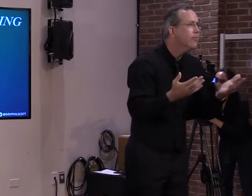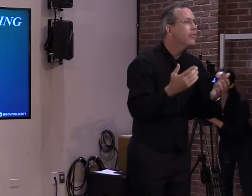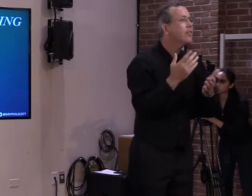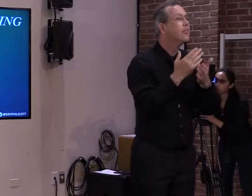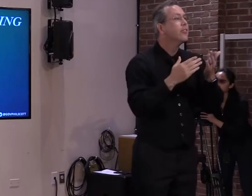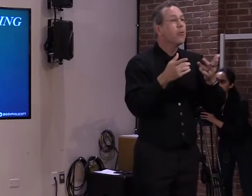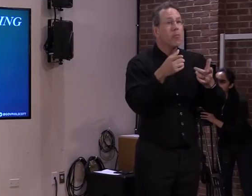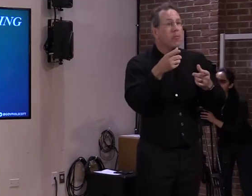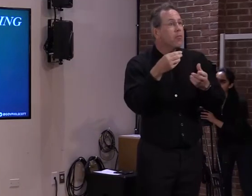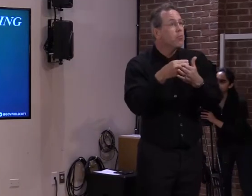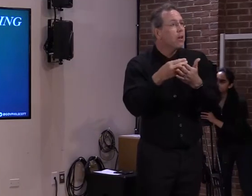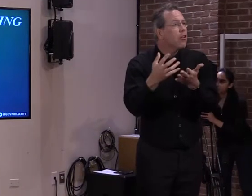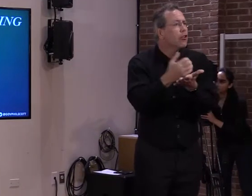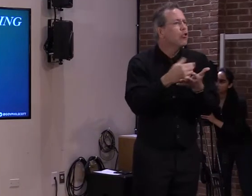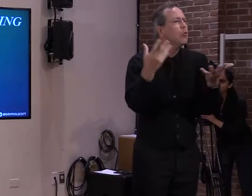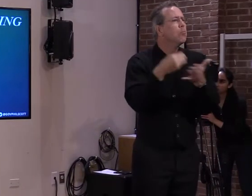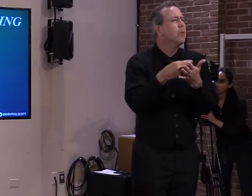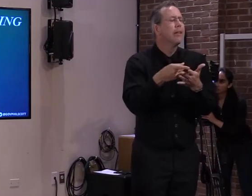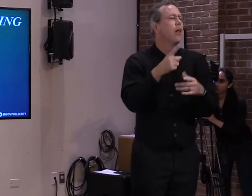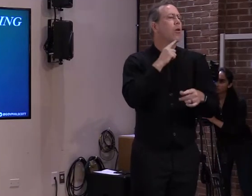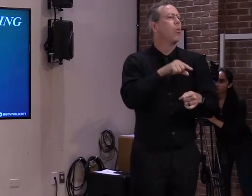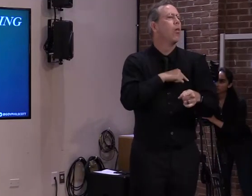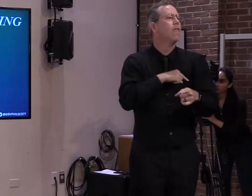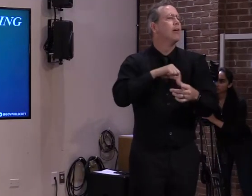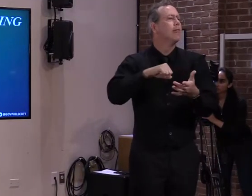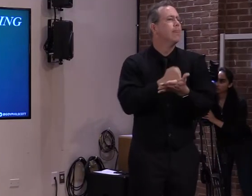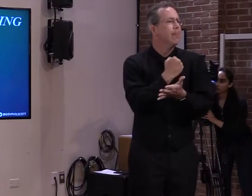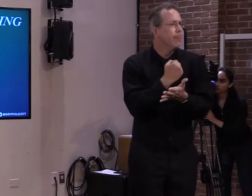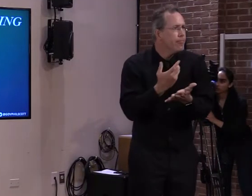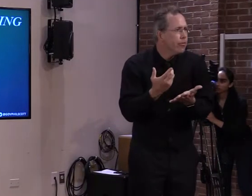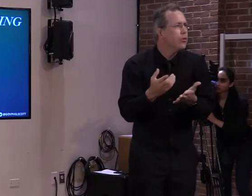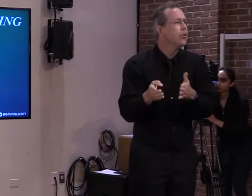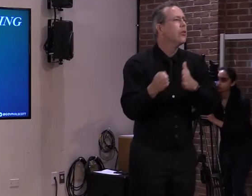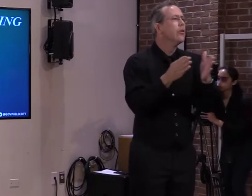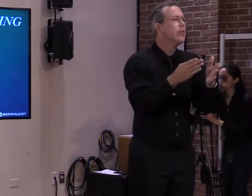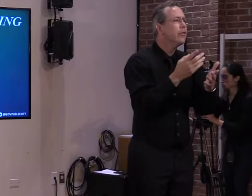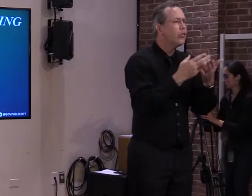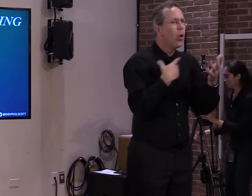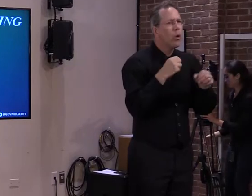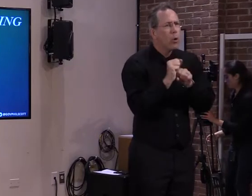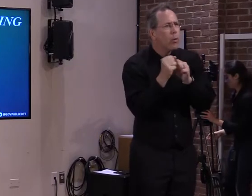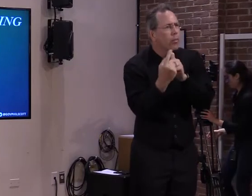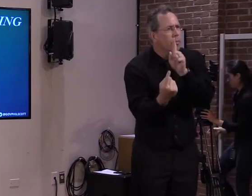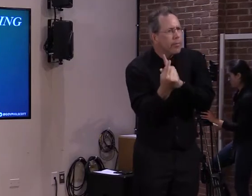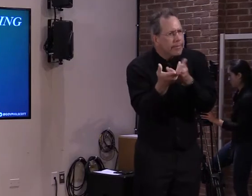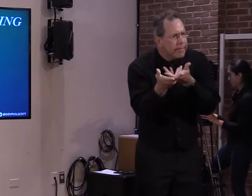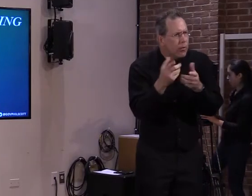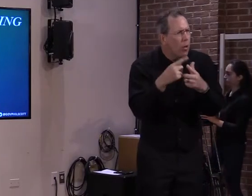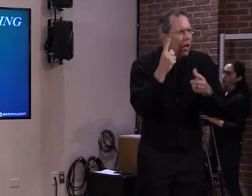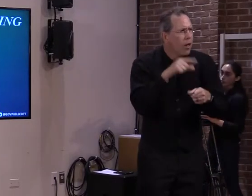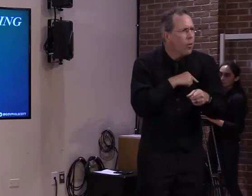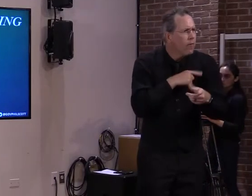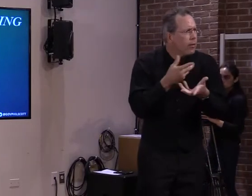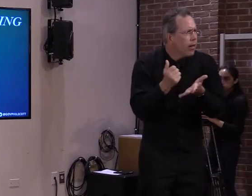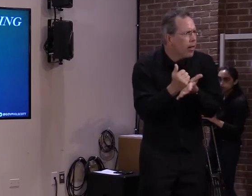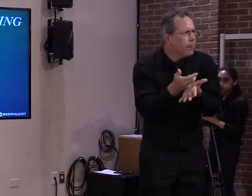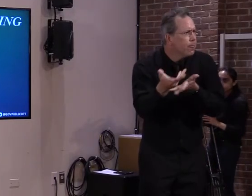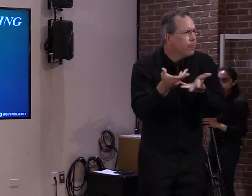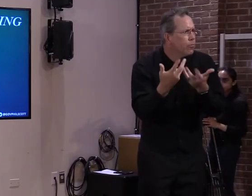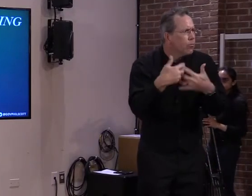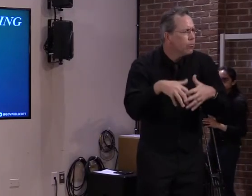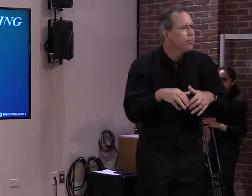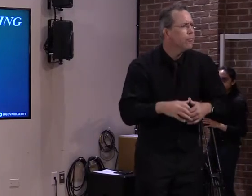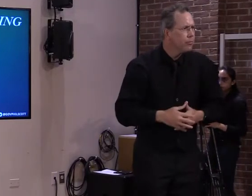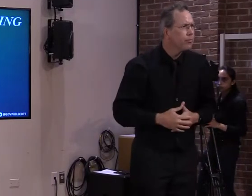an essential payment of $2,500 will be provided to each of the households, and service providers